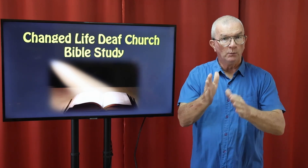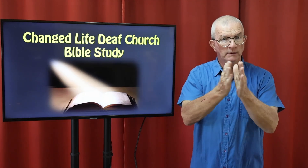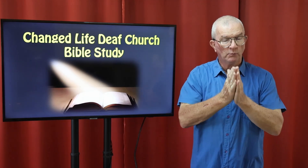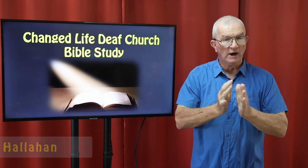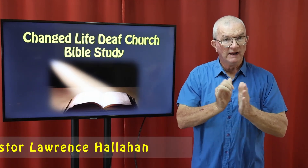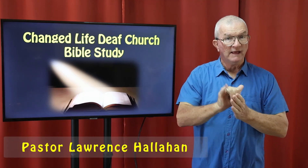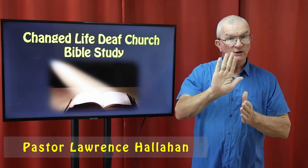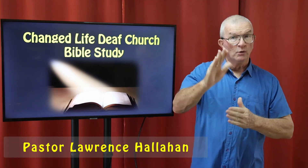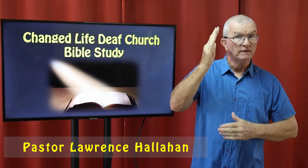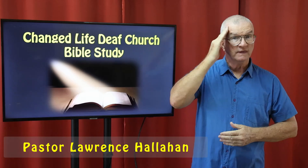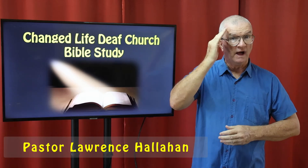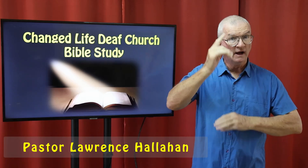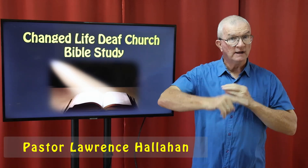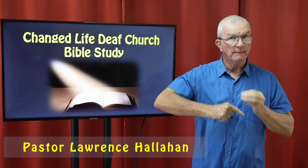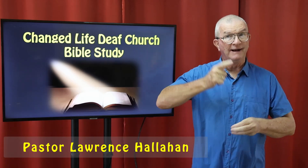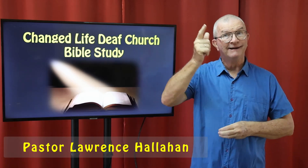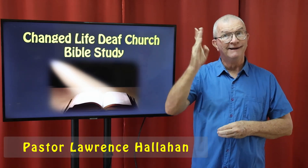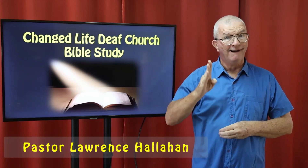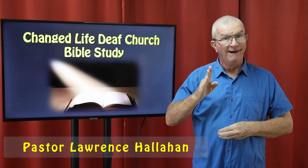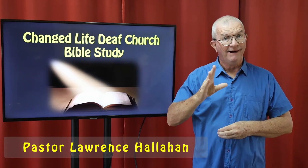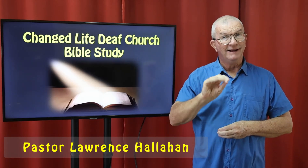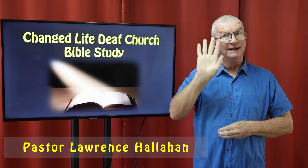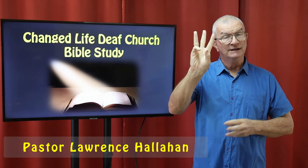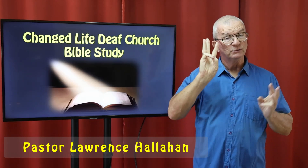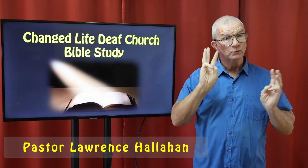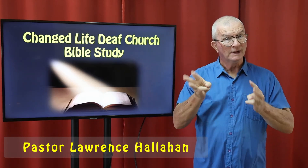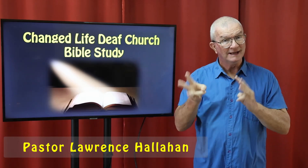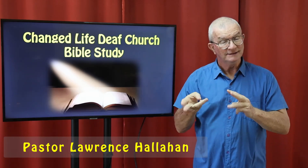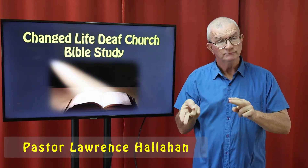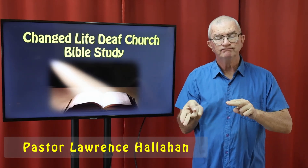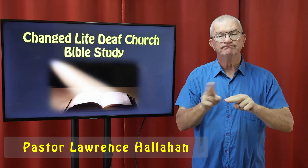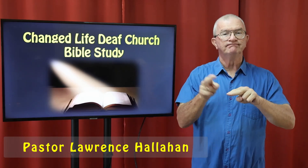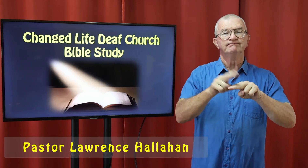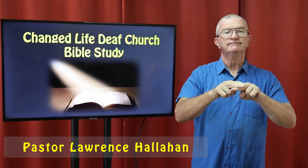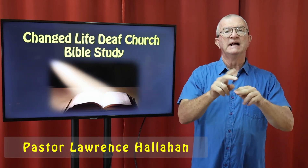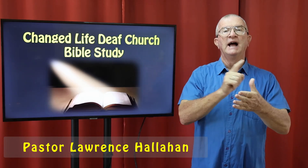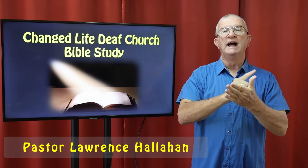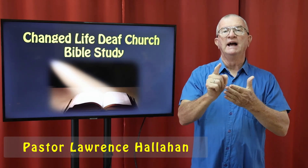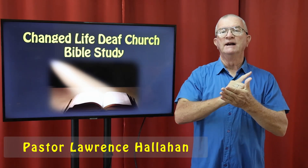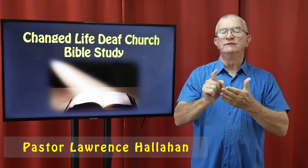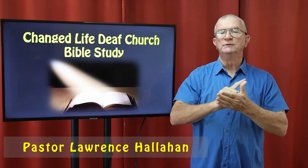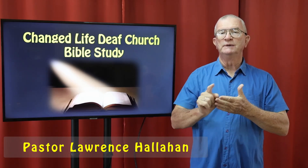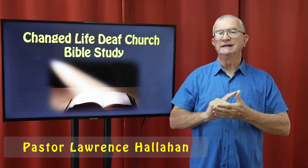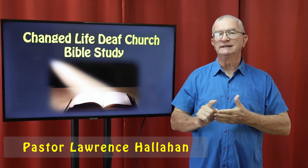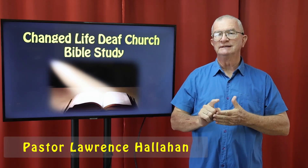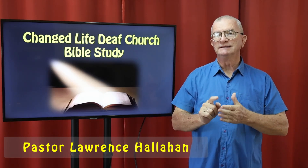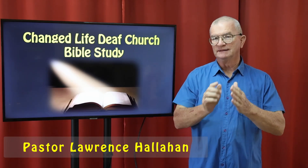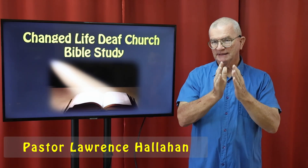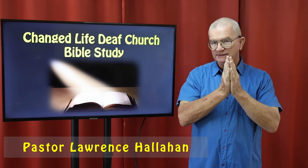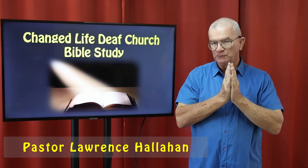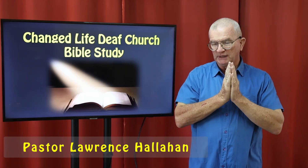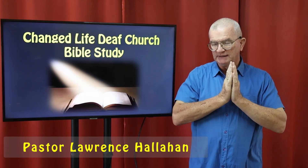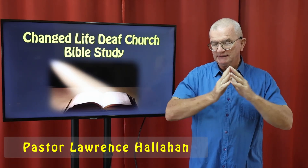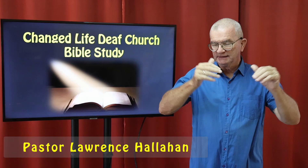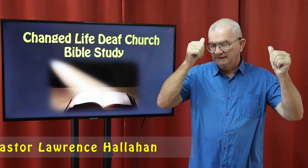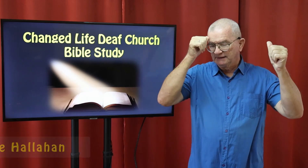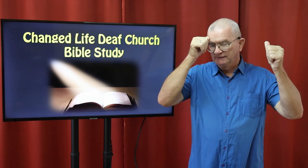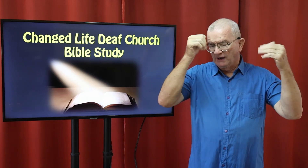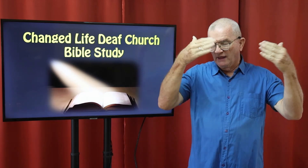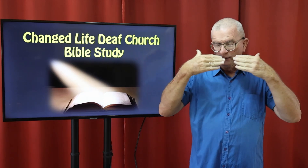tonight. We pray that your knowledge about God and His ways would increase every week. Let's pray.